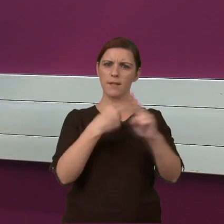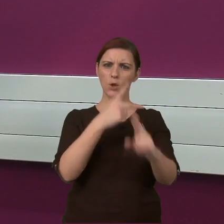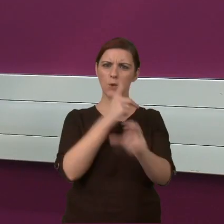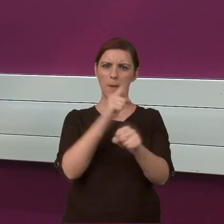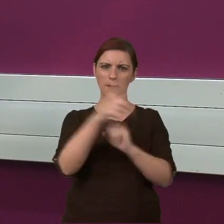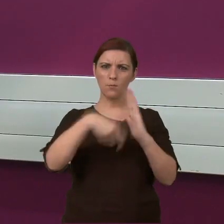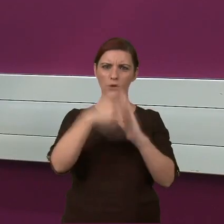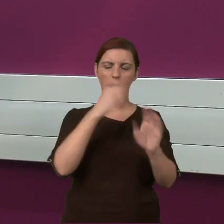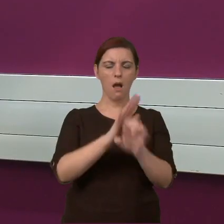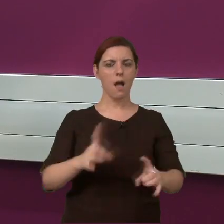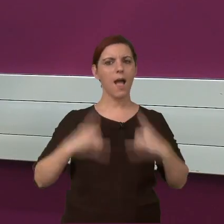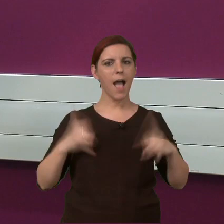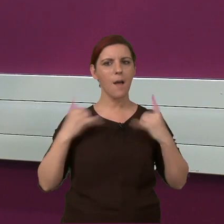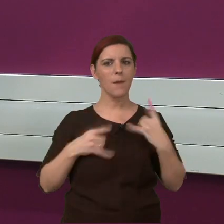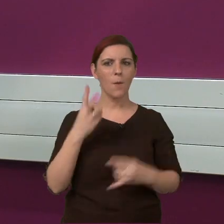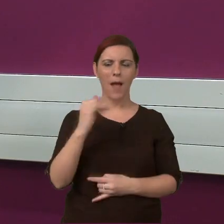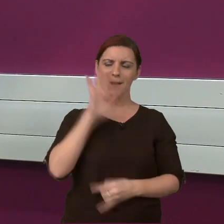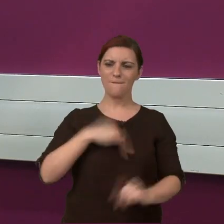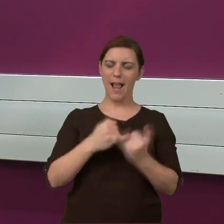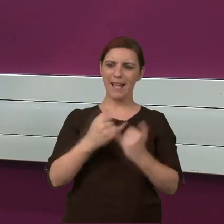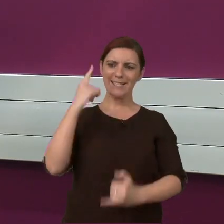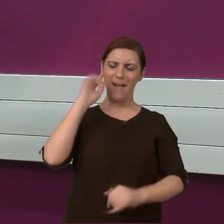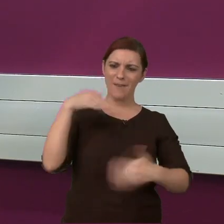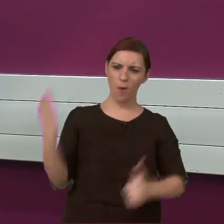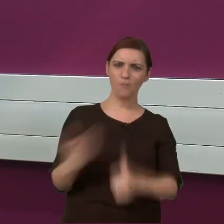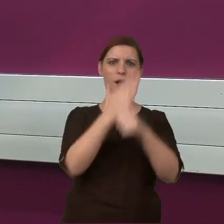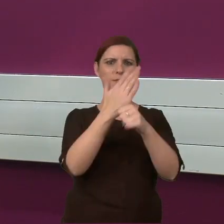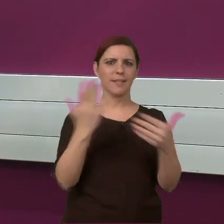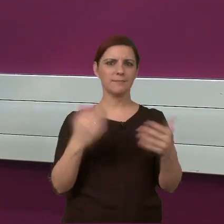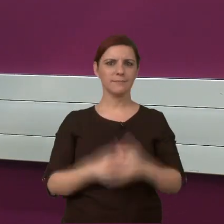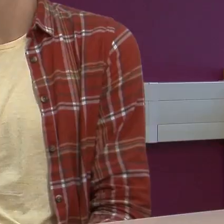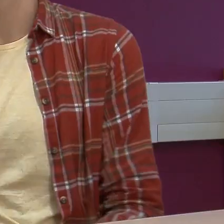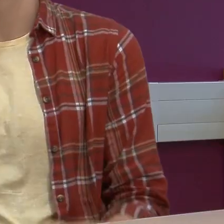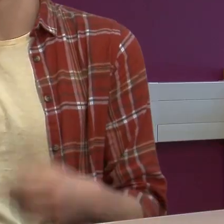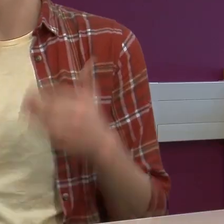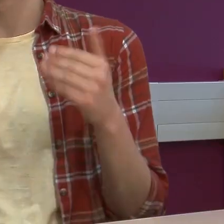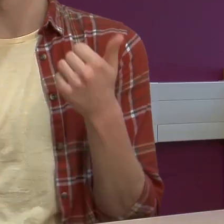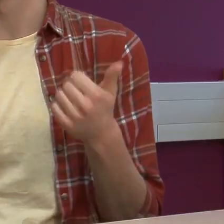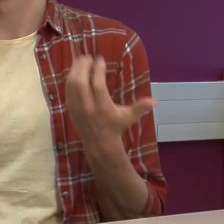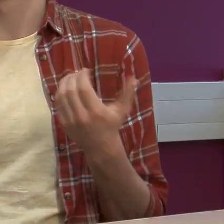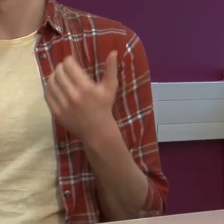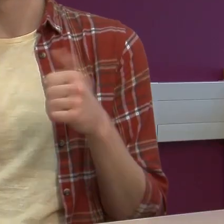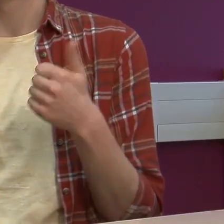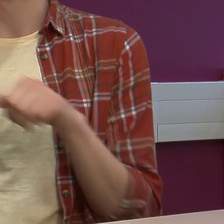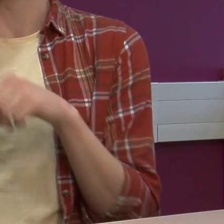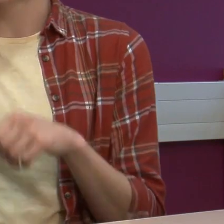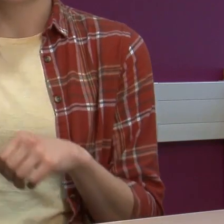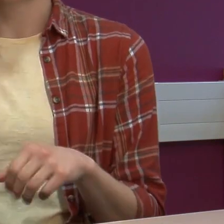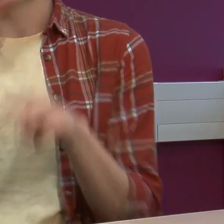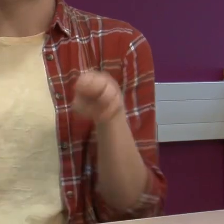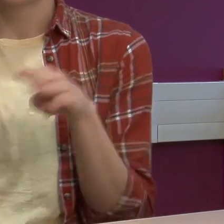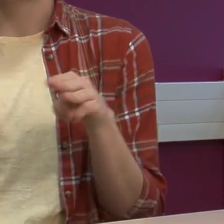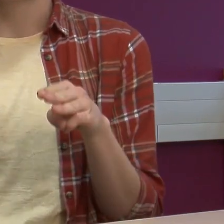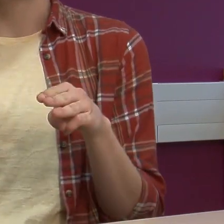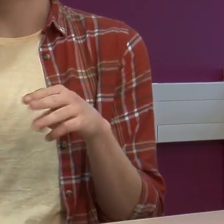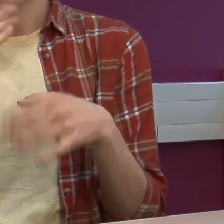out about the system, I was so happy because people are finally putting deaf people as a priority. I think for the future, it's going to be